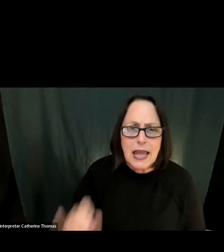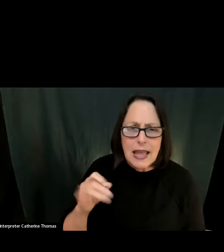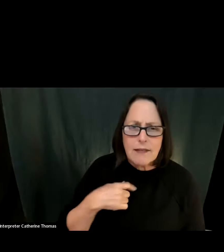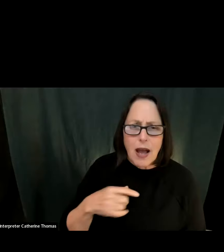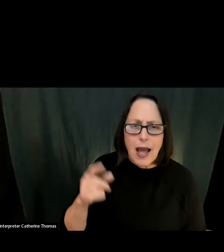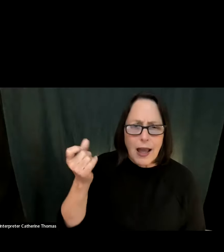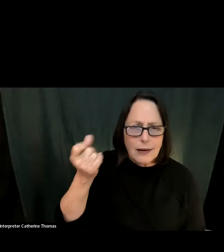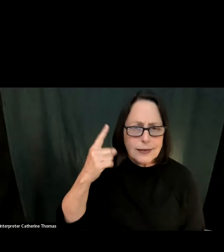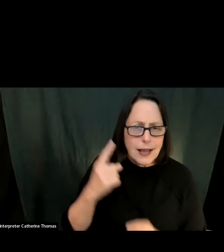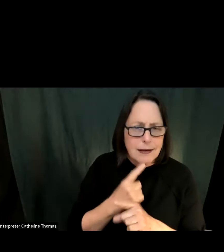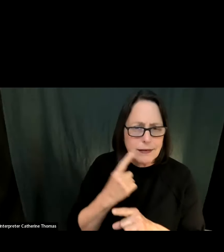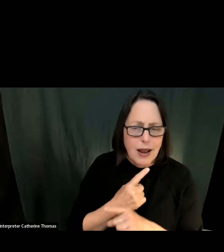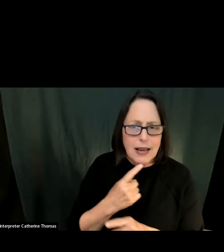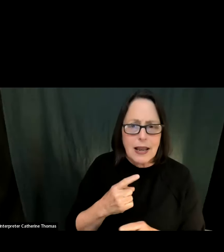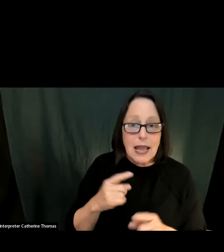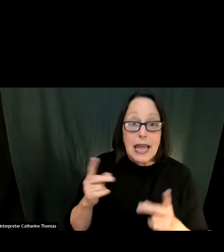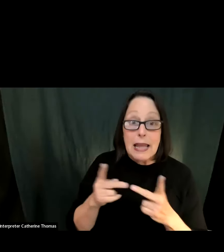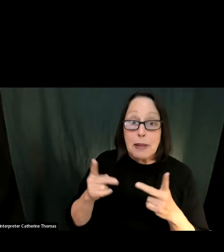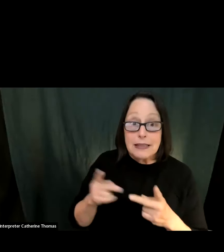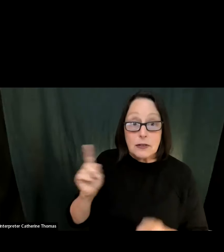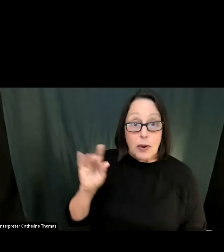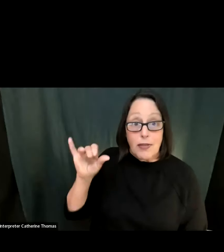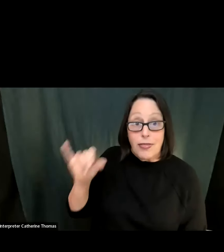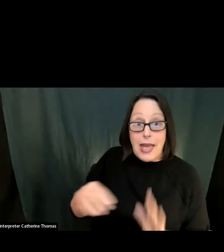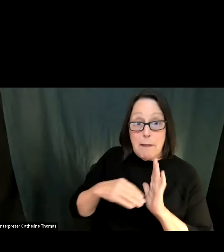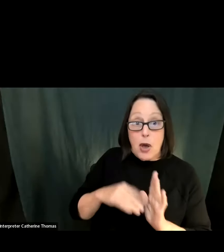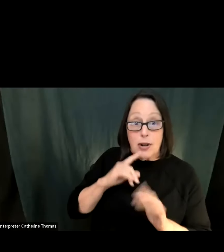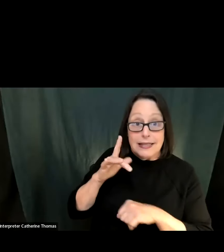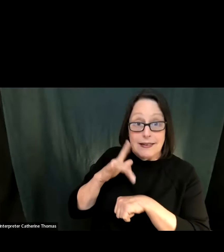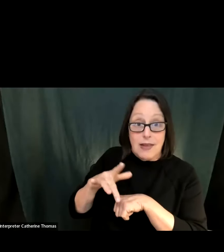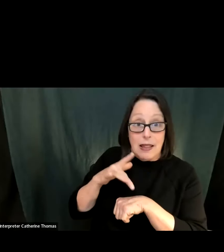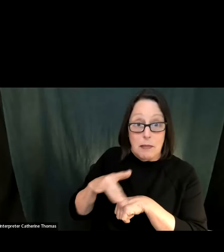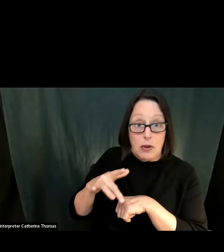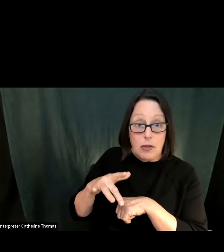like in places where this model is available, certainly